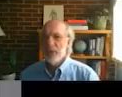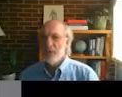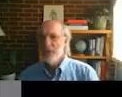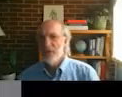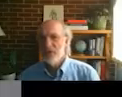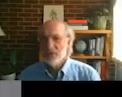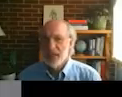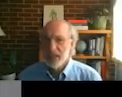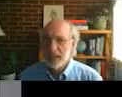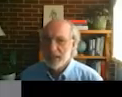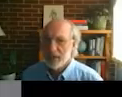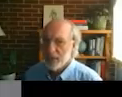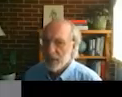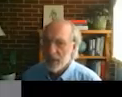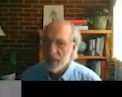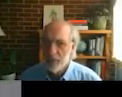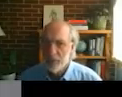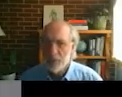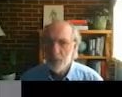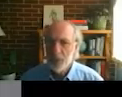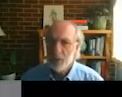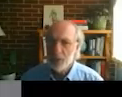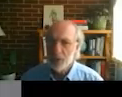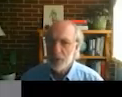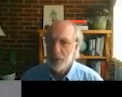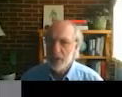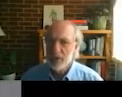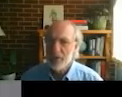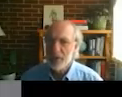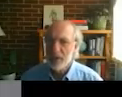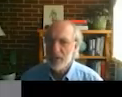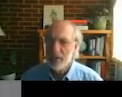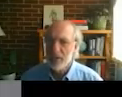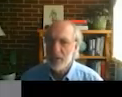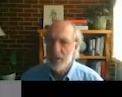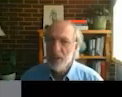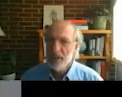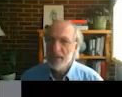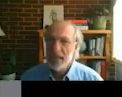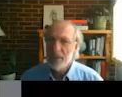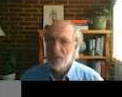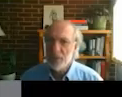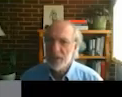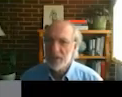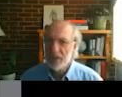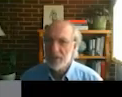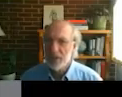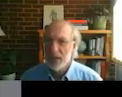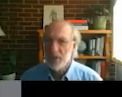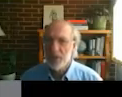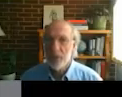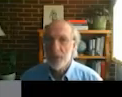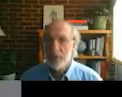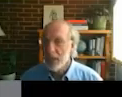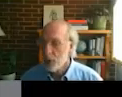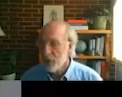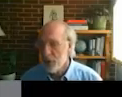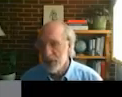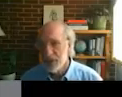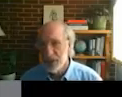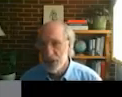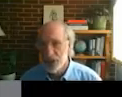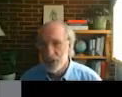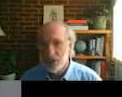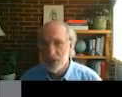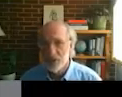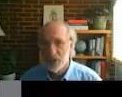As we went through this training, we were attempting to establish a basic vocabulary that might be helpful